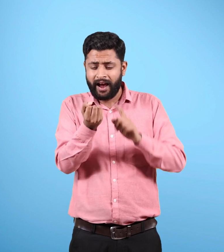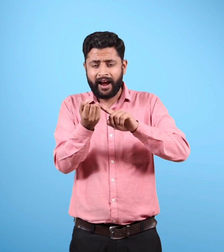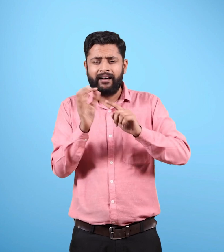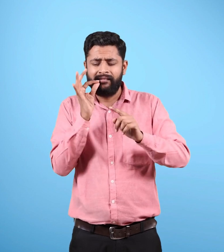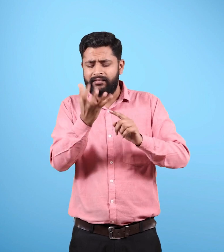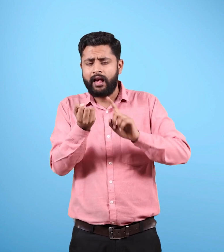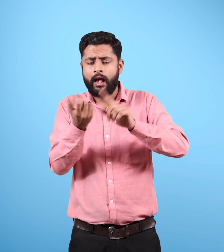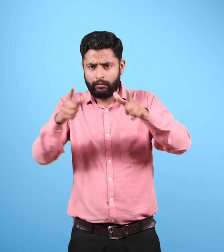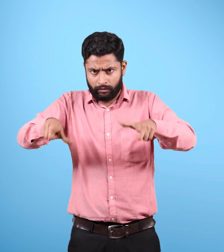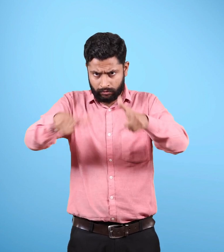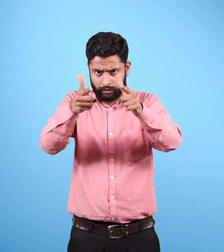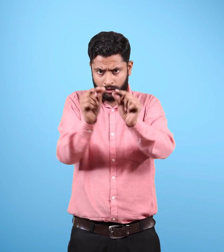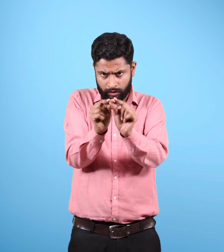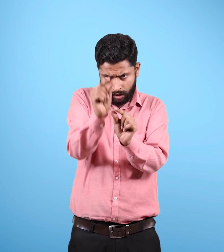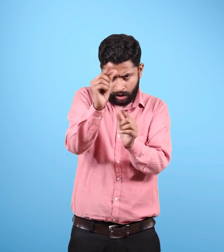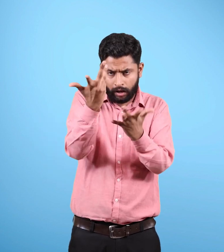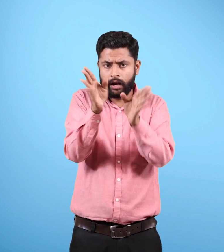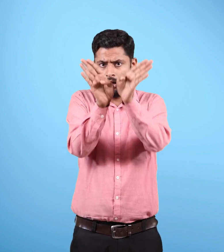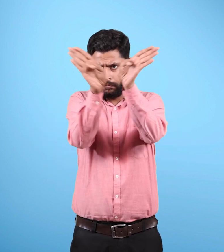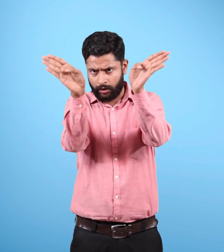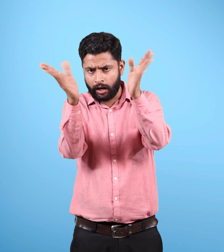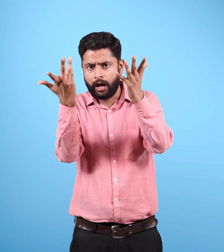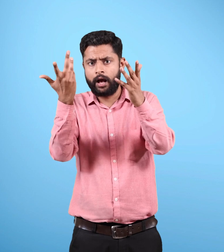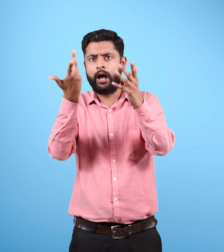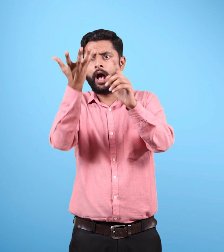Plant part which gives us the ingredient.